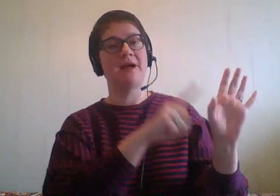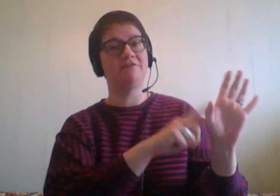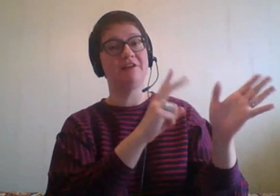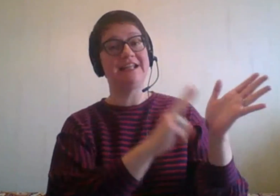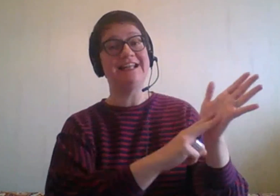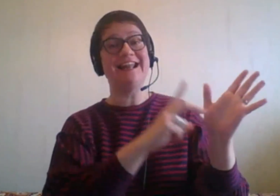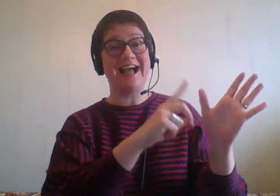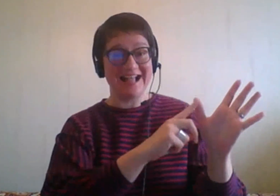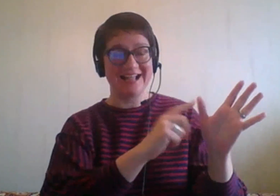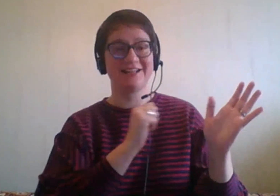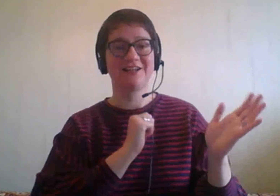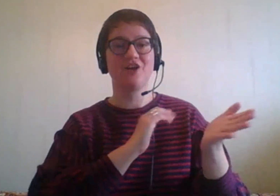Maryna